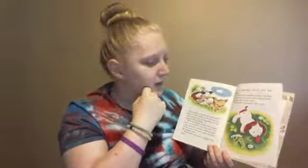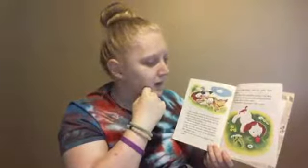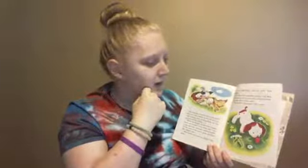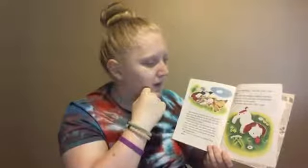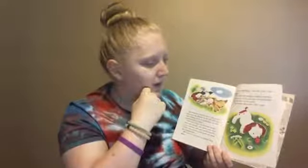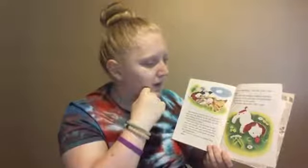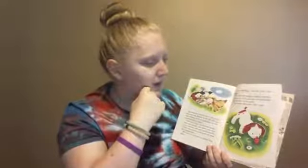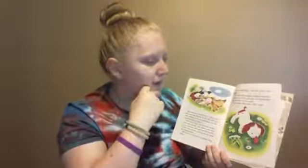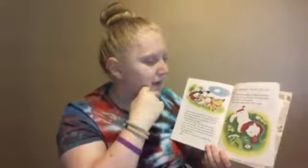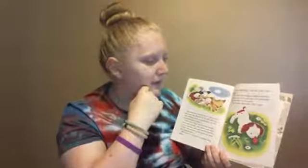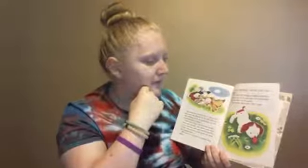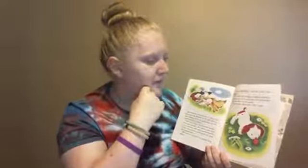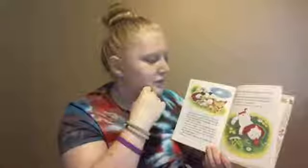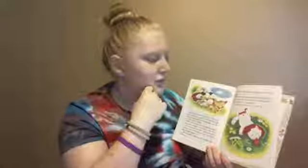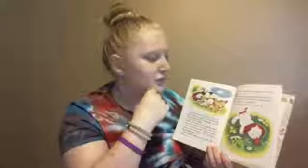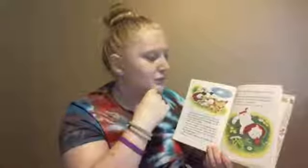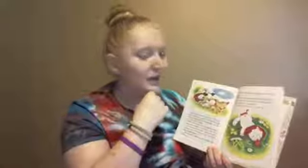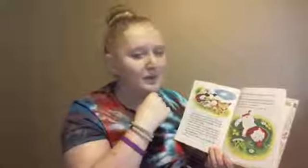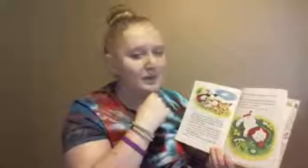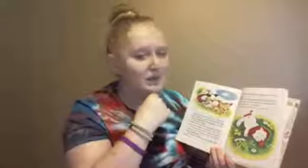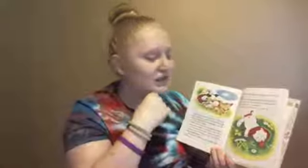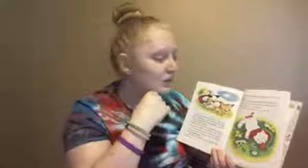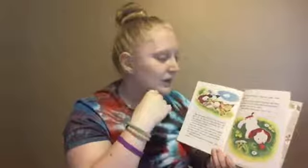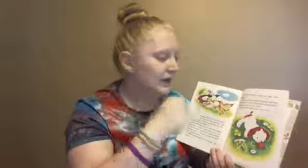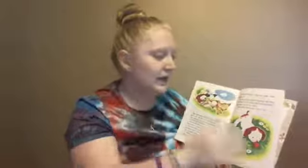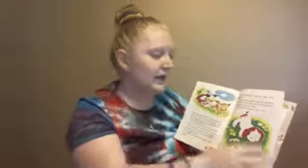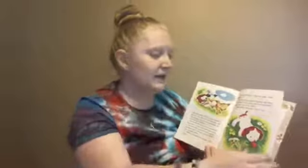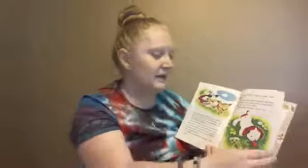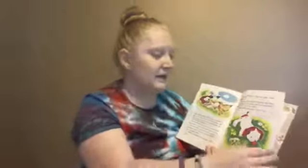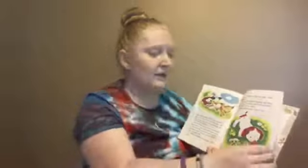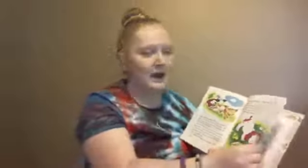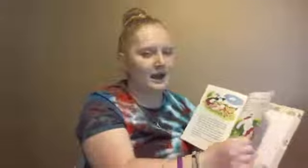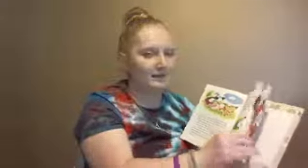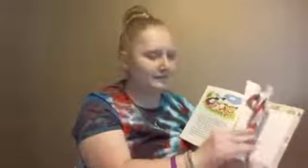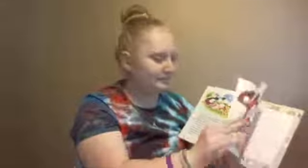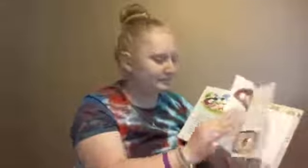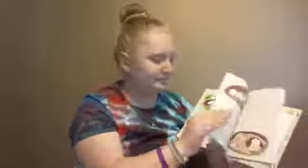growing there in the grass. "Strawberry shortcake!" they cried.